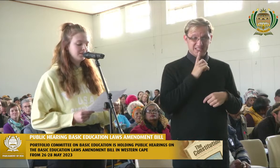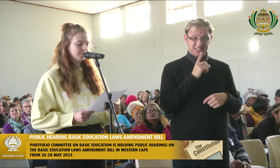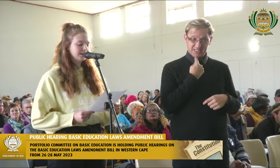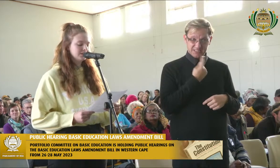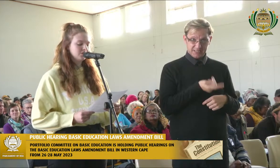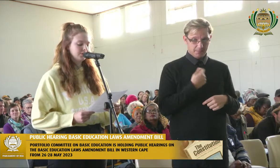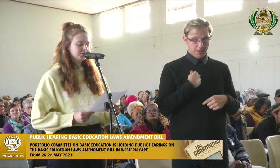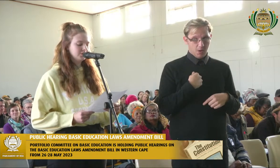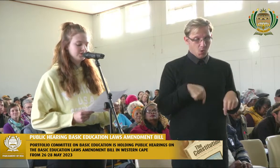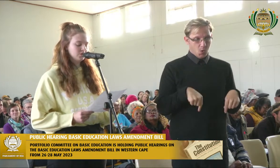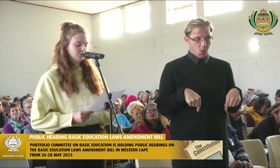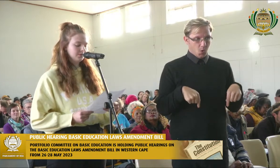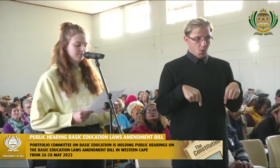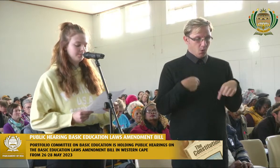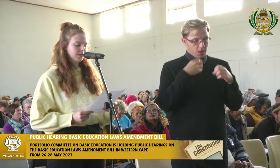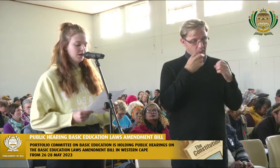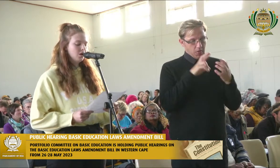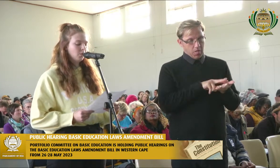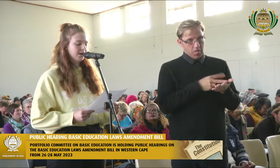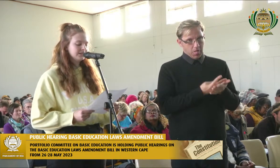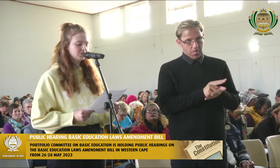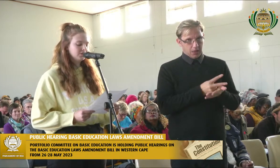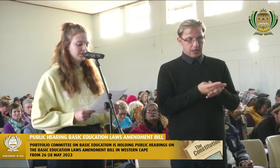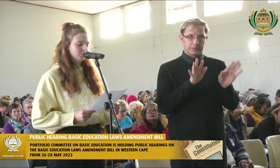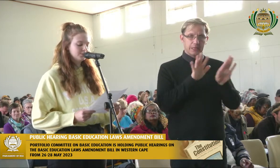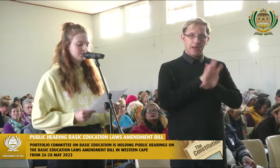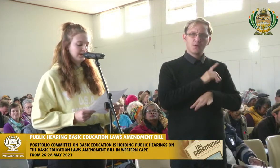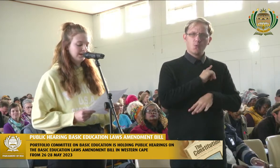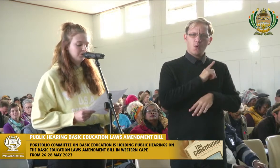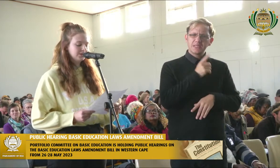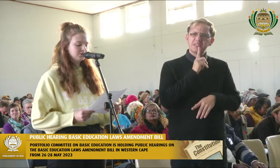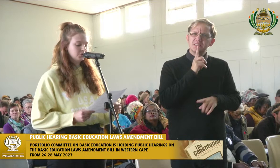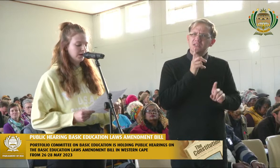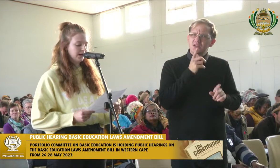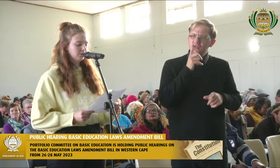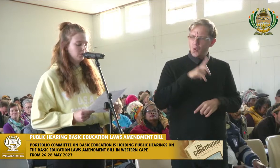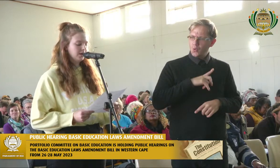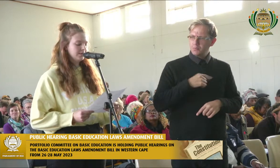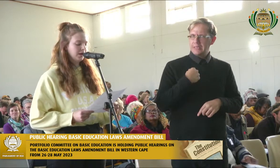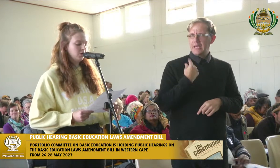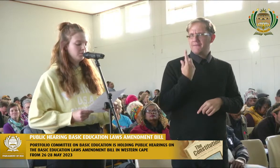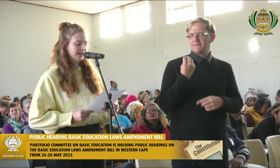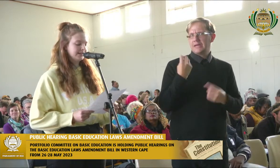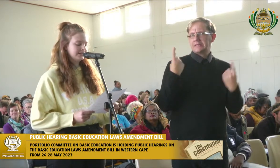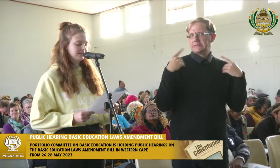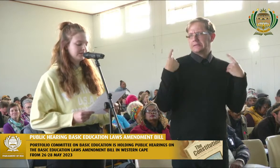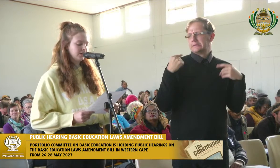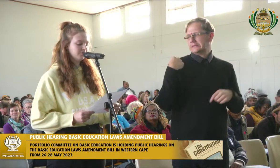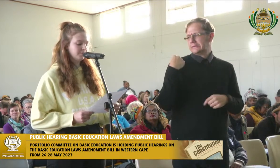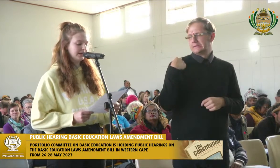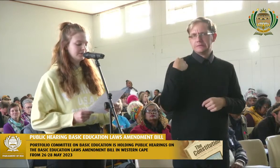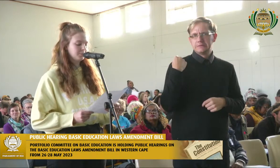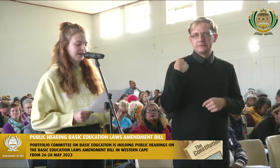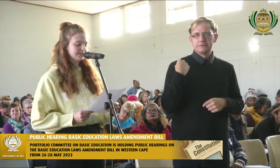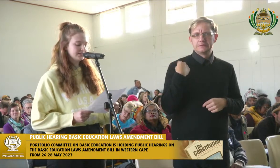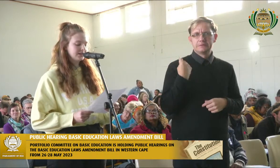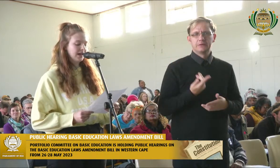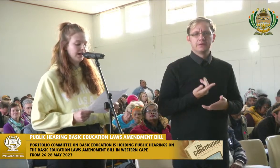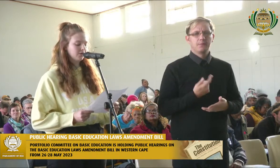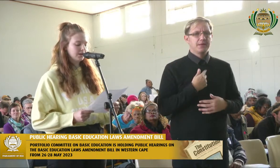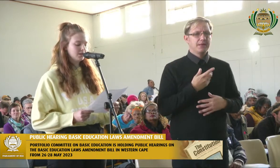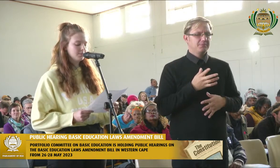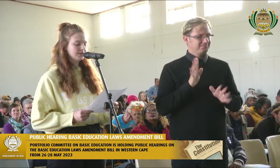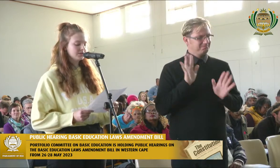getting nightmares of what she was told? When I started homeschooling in grade two, I could work at my own pace. Instead of being